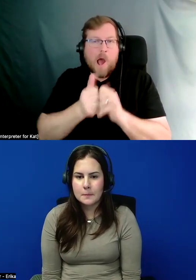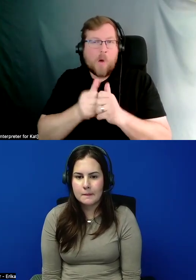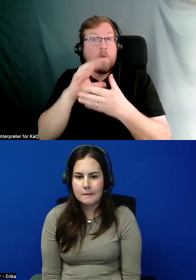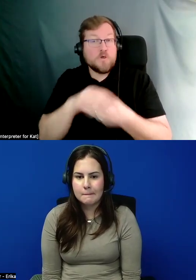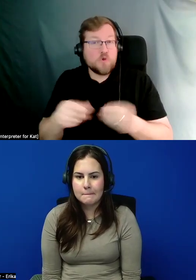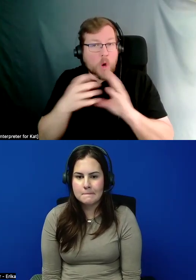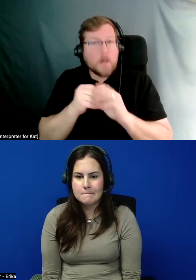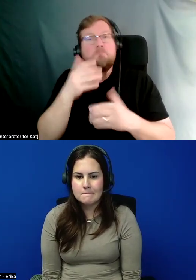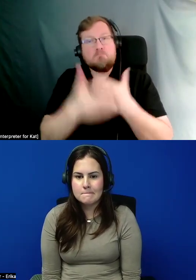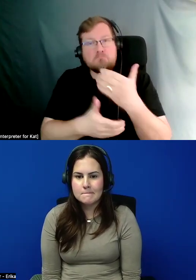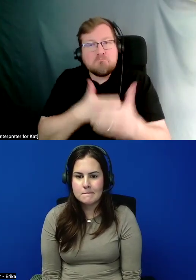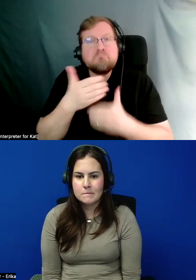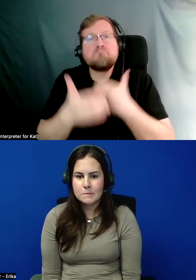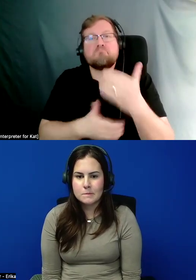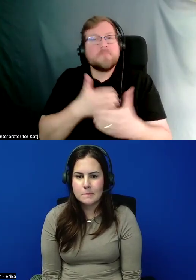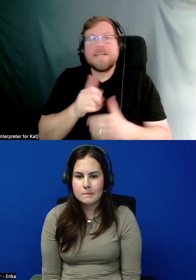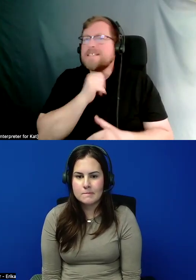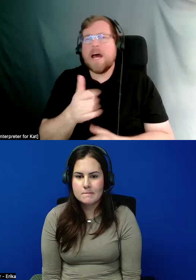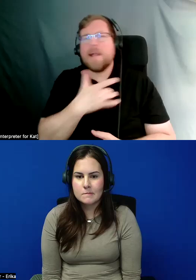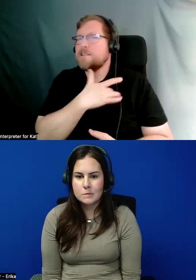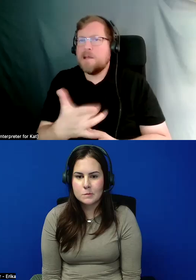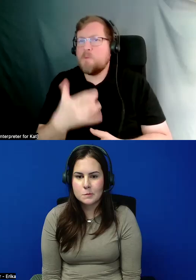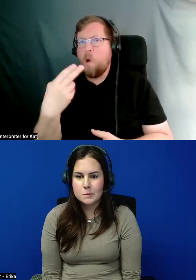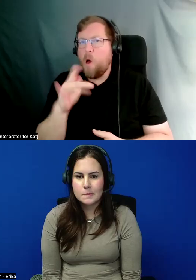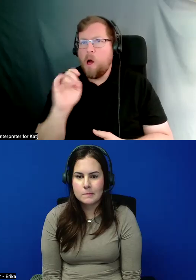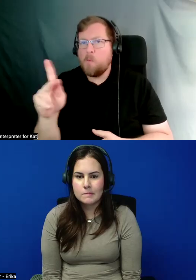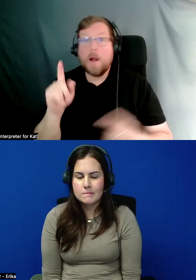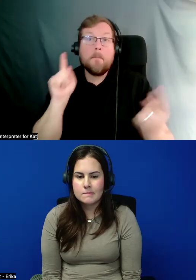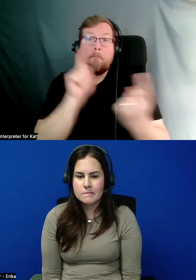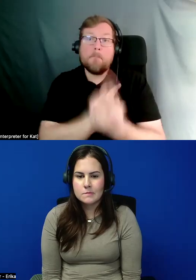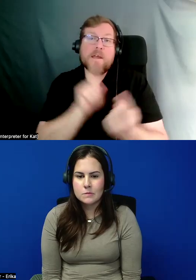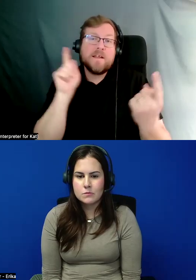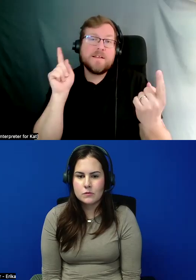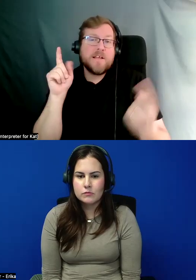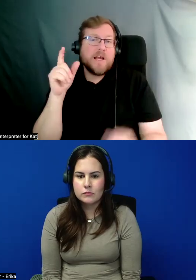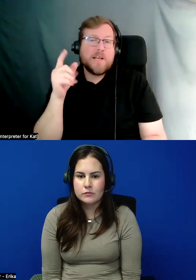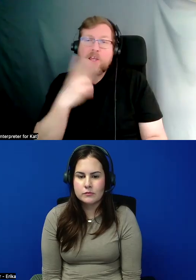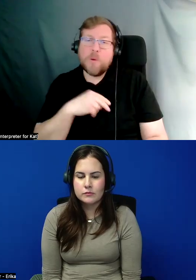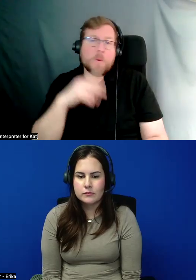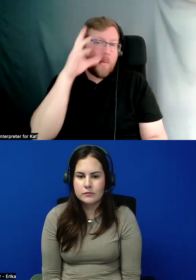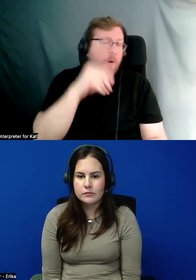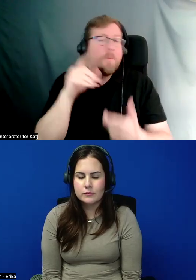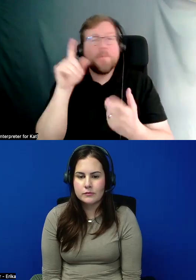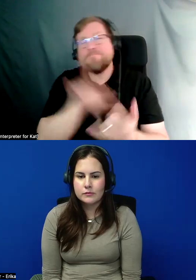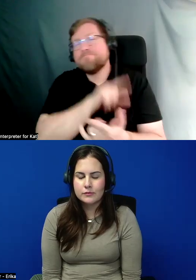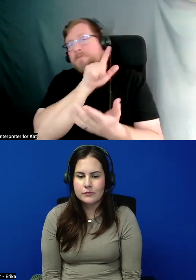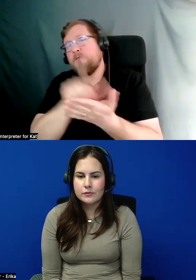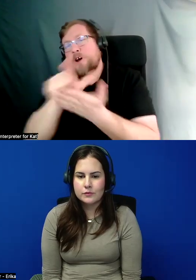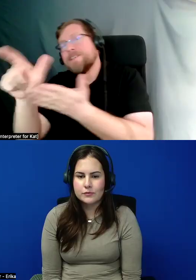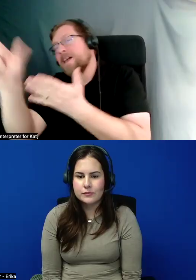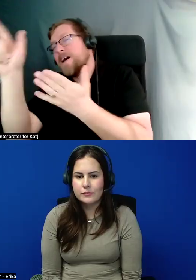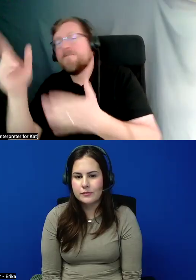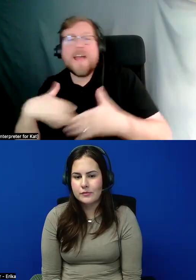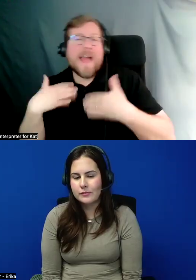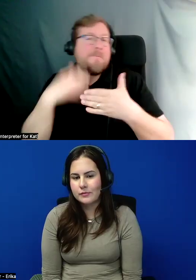not a typical Hallmark meet and greet, meet and cute, boy meet girl, about the life, happy